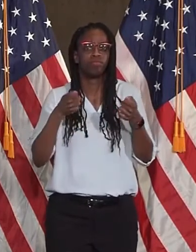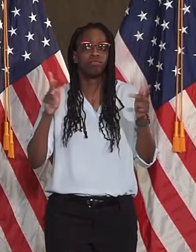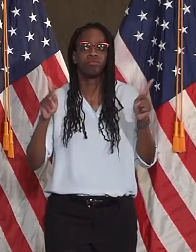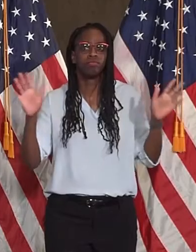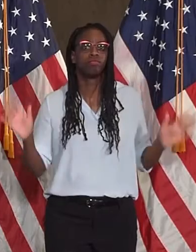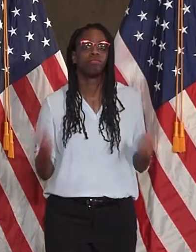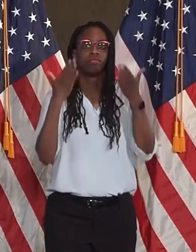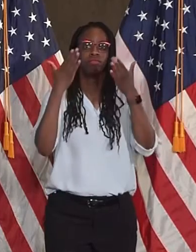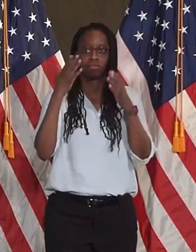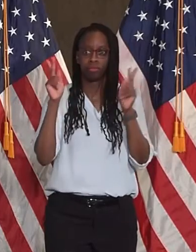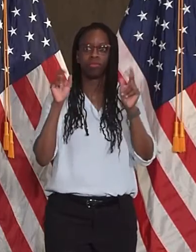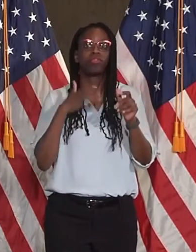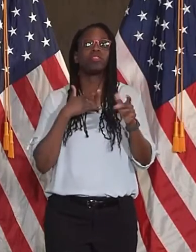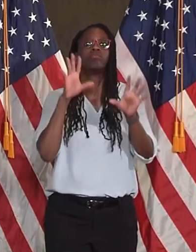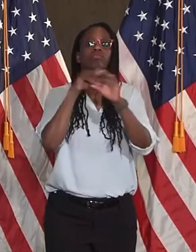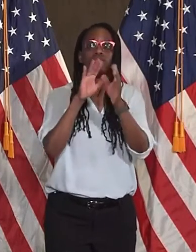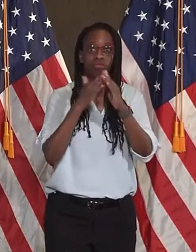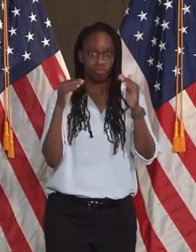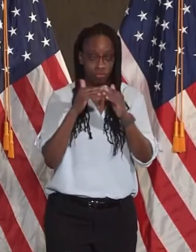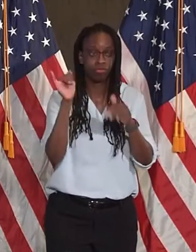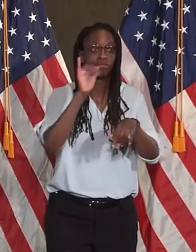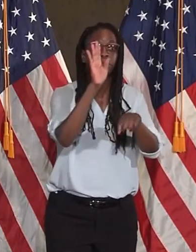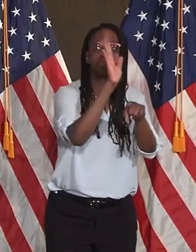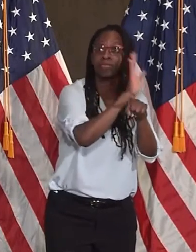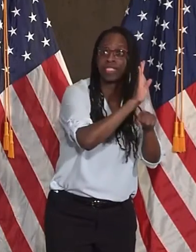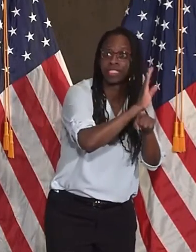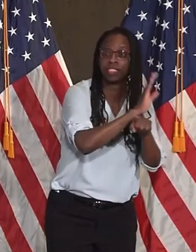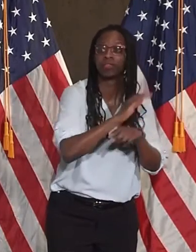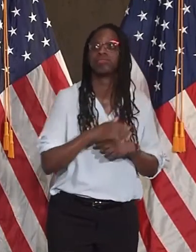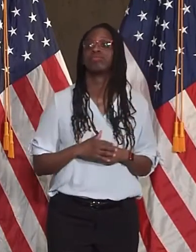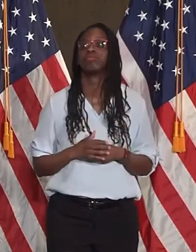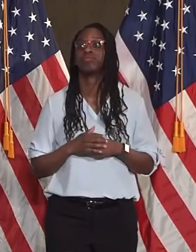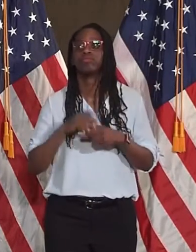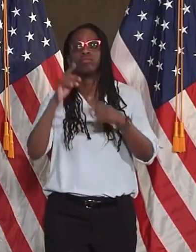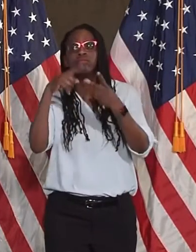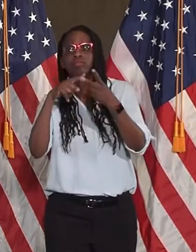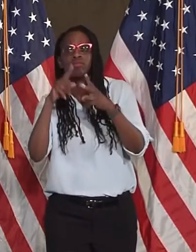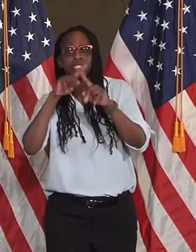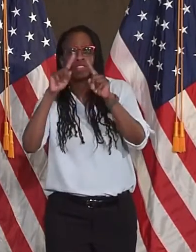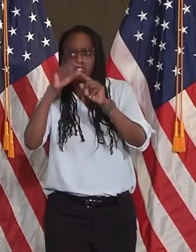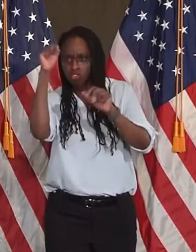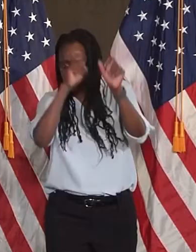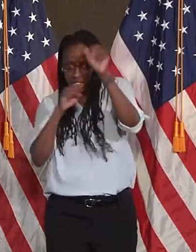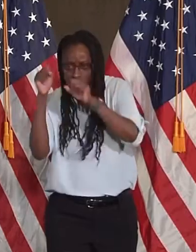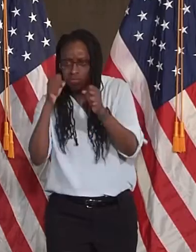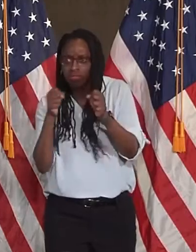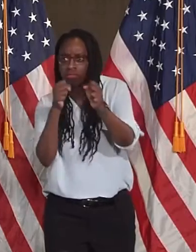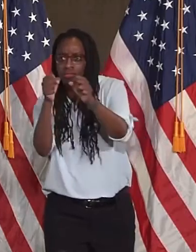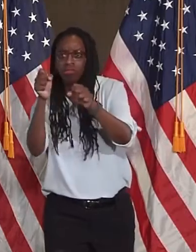business enterprises and new strategies to hold ourselves accountable.